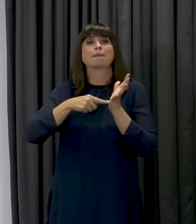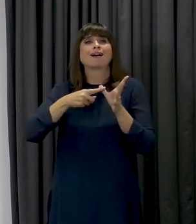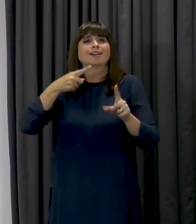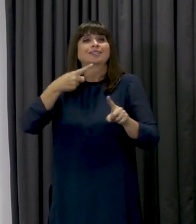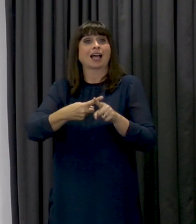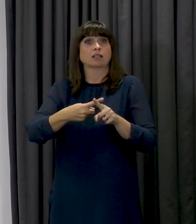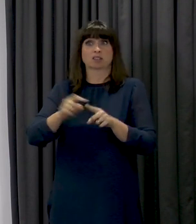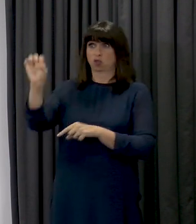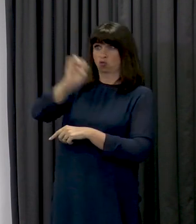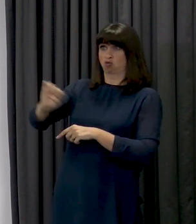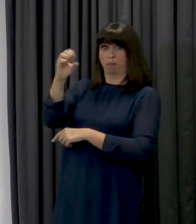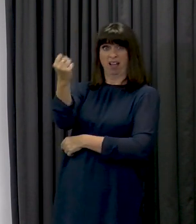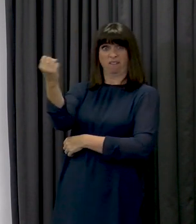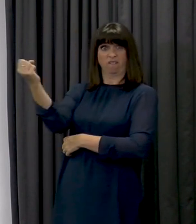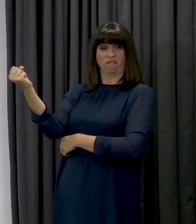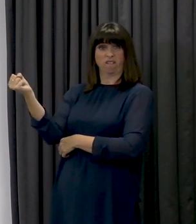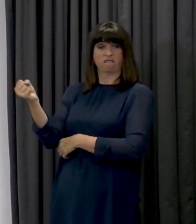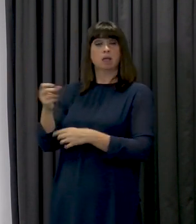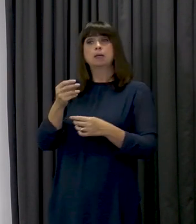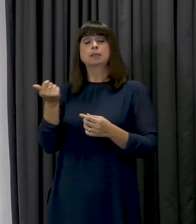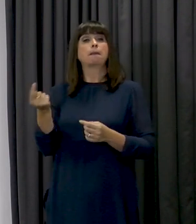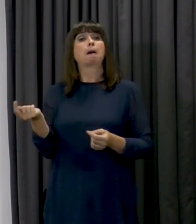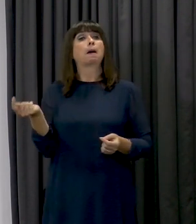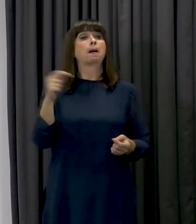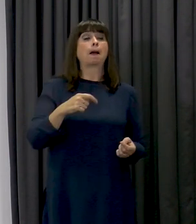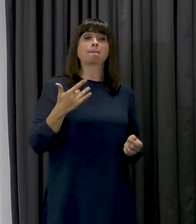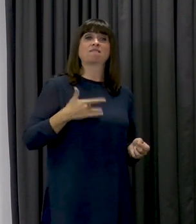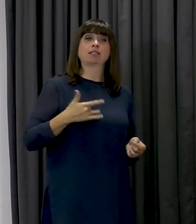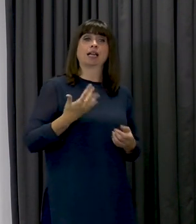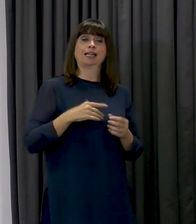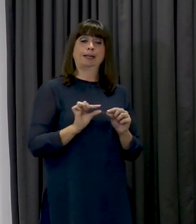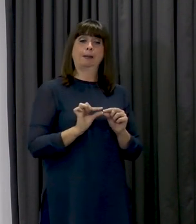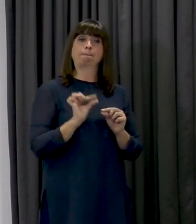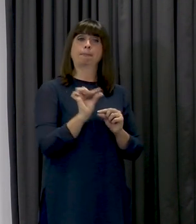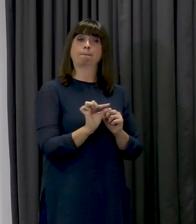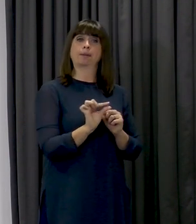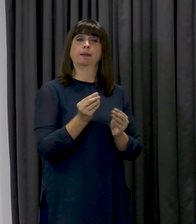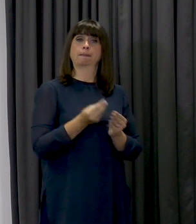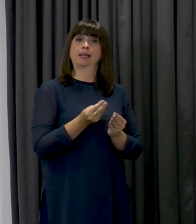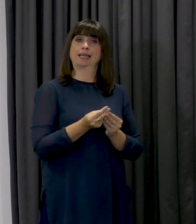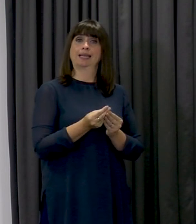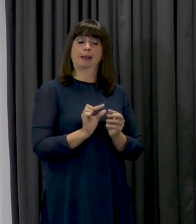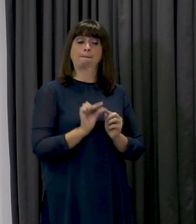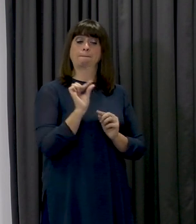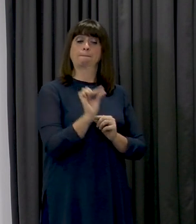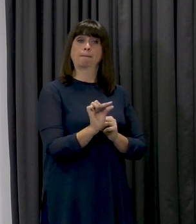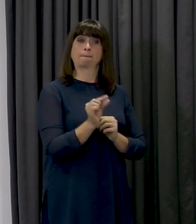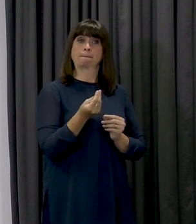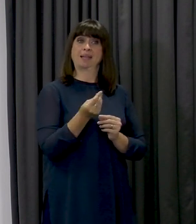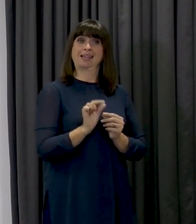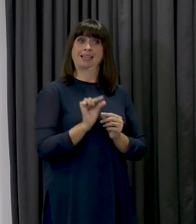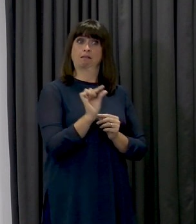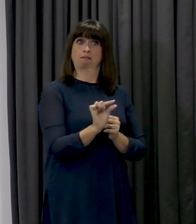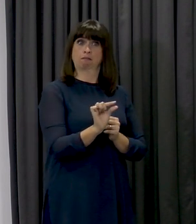where people who come into an area make a small contribution as part of their stay, and that small